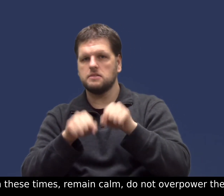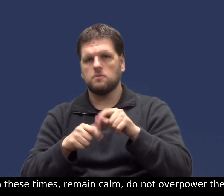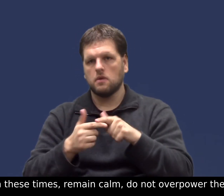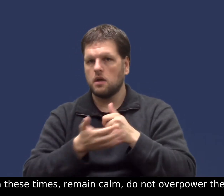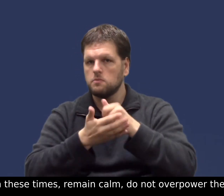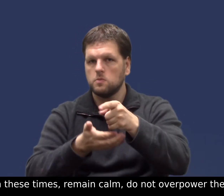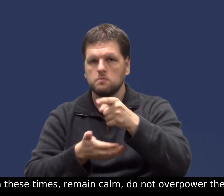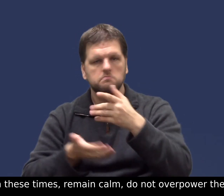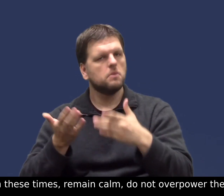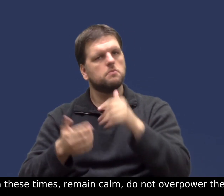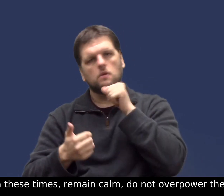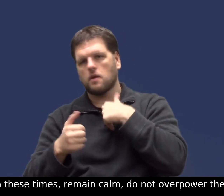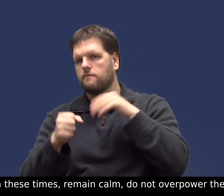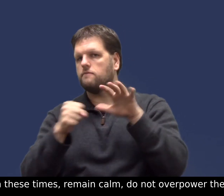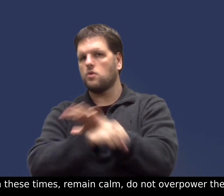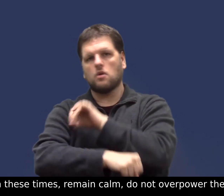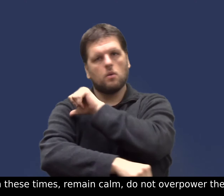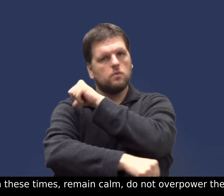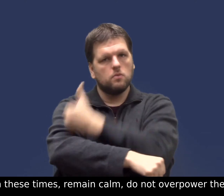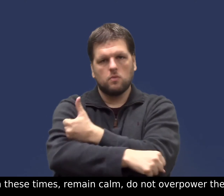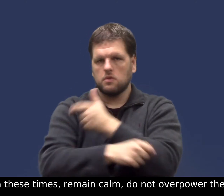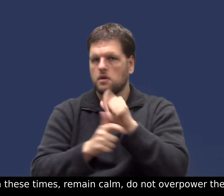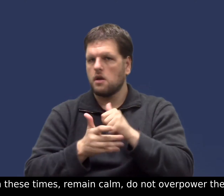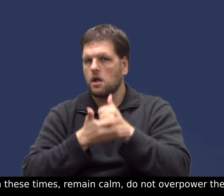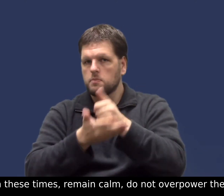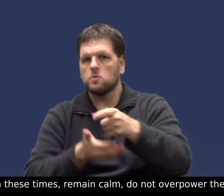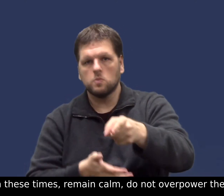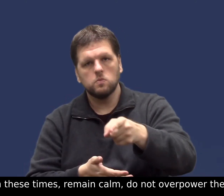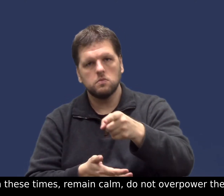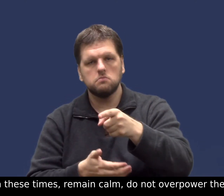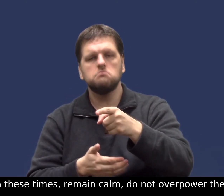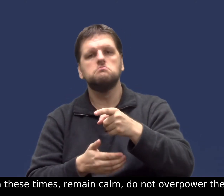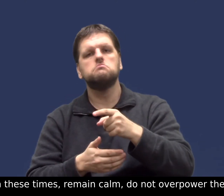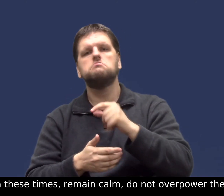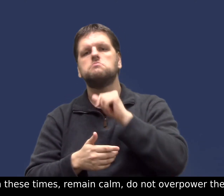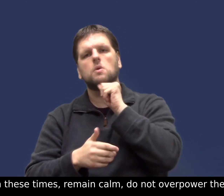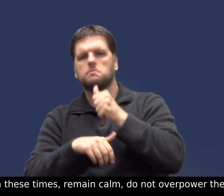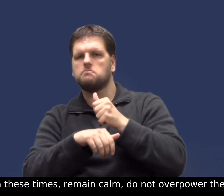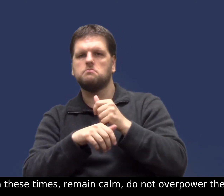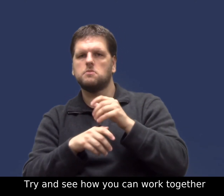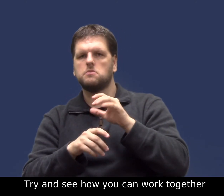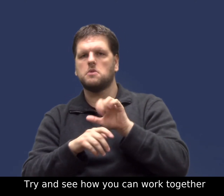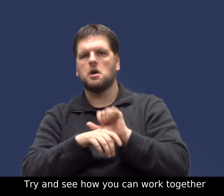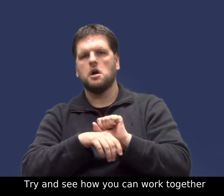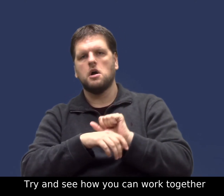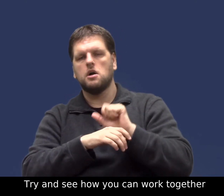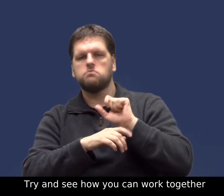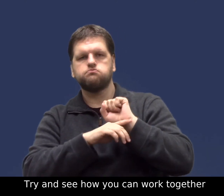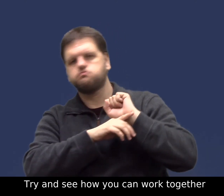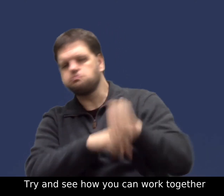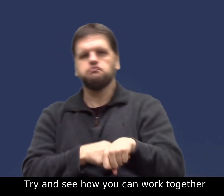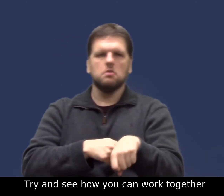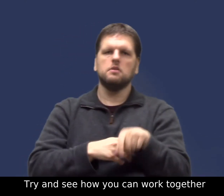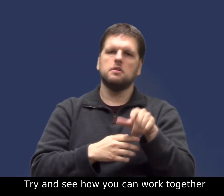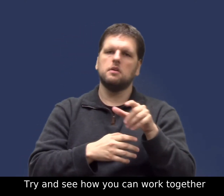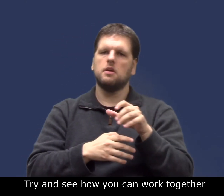these times, remain calm and do not overpower them. Try to see how you can